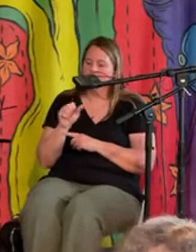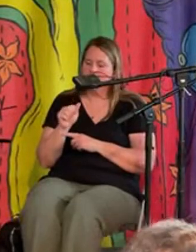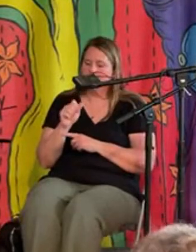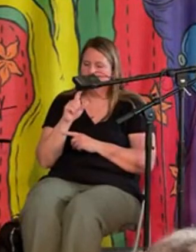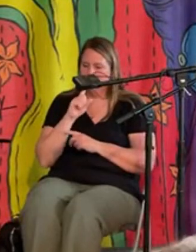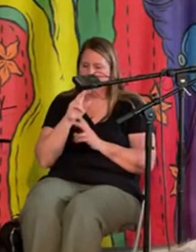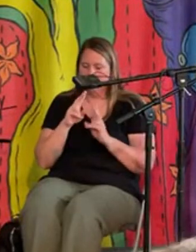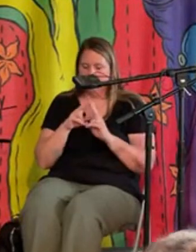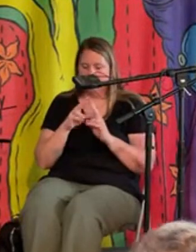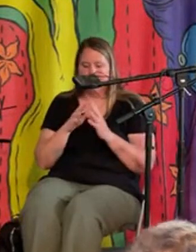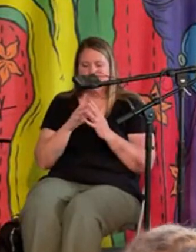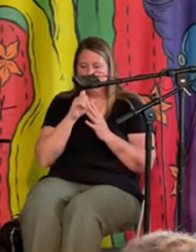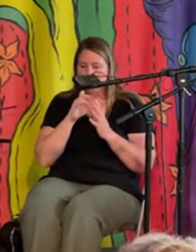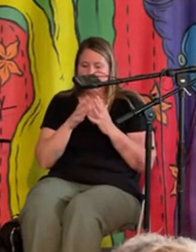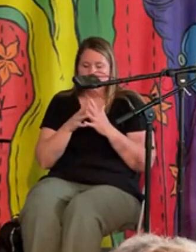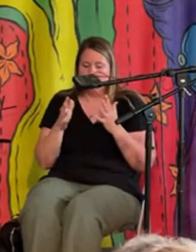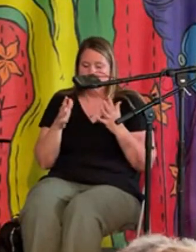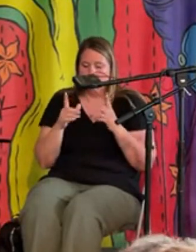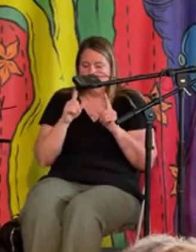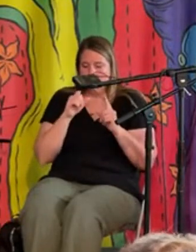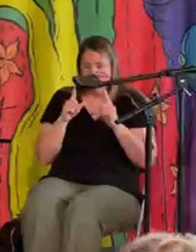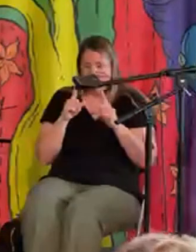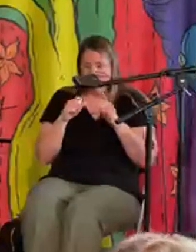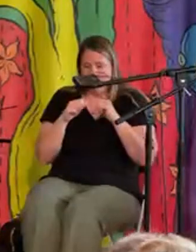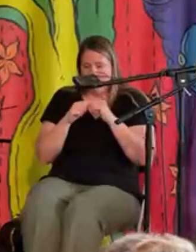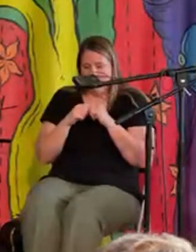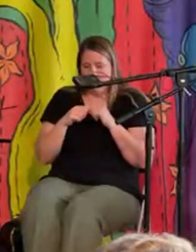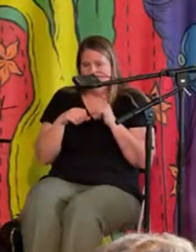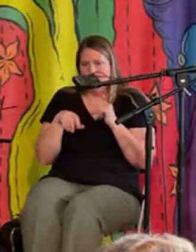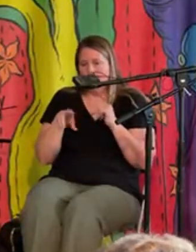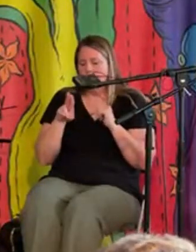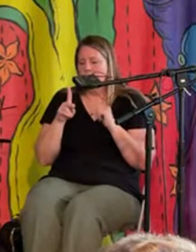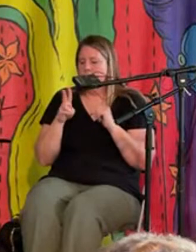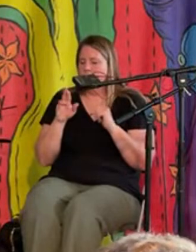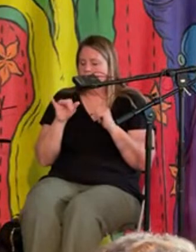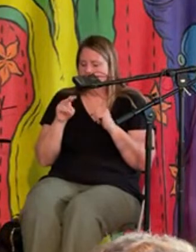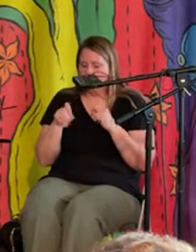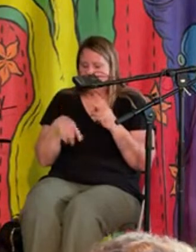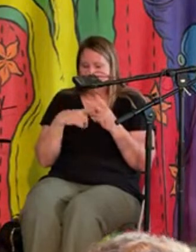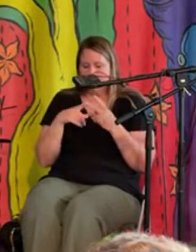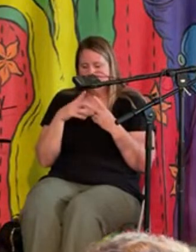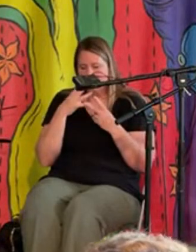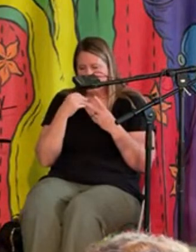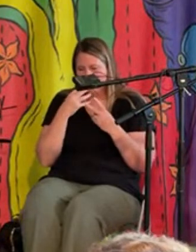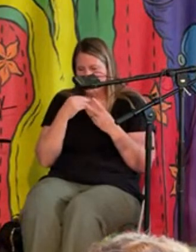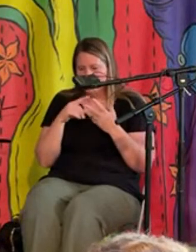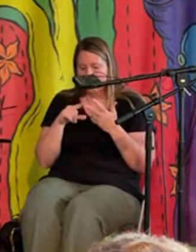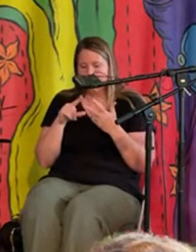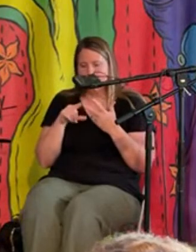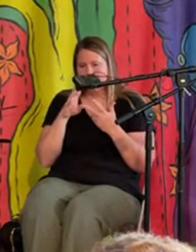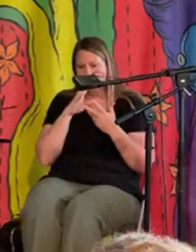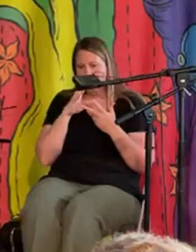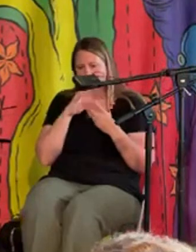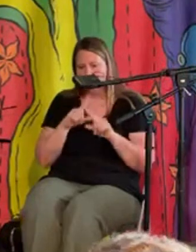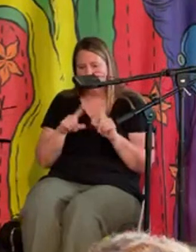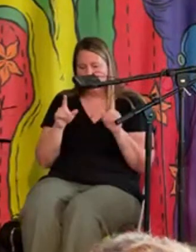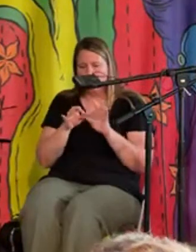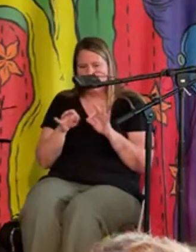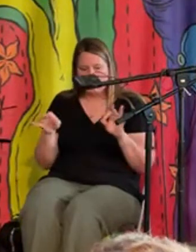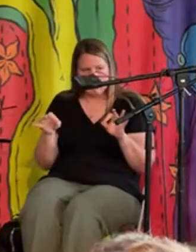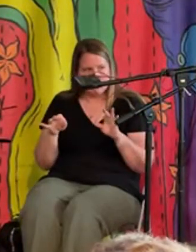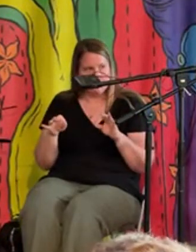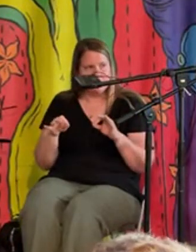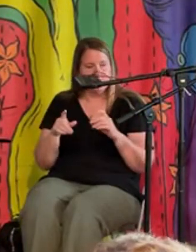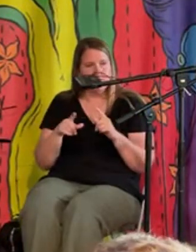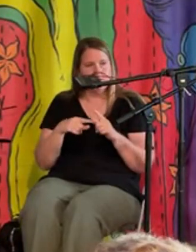with Ukraine, with being Jewish, with speaking Russian language, and By the time I was done with